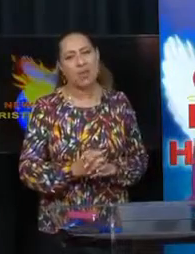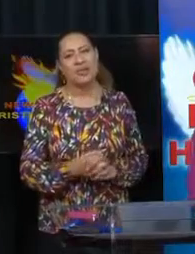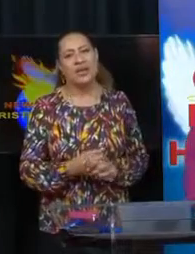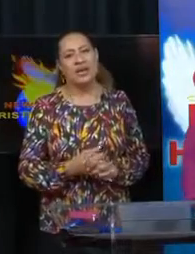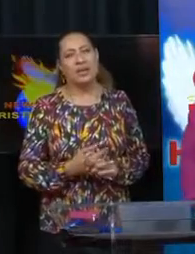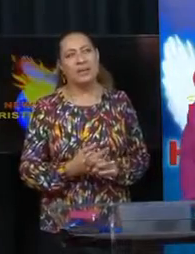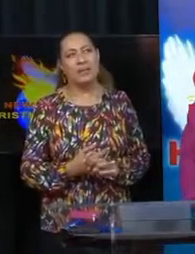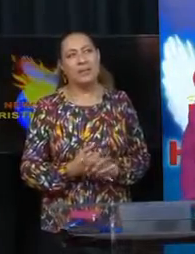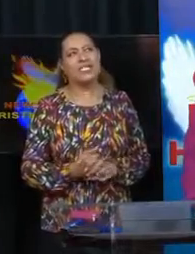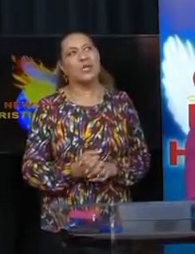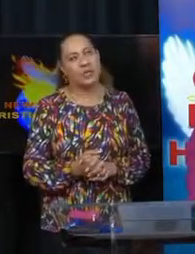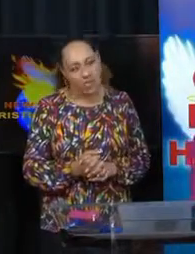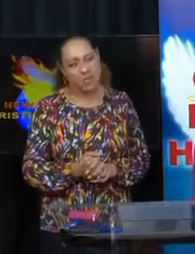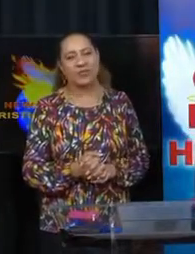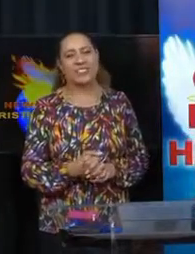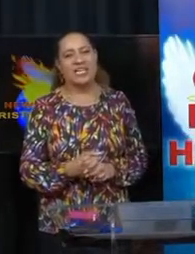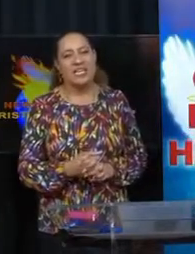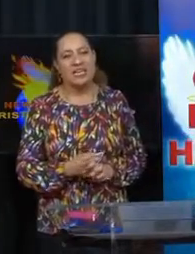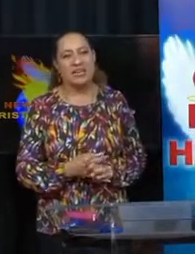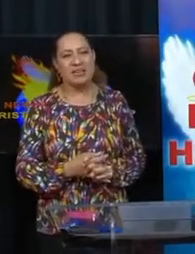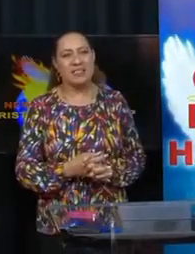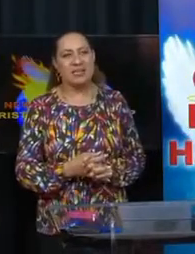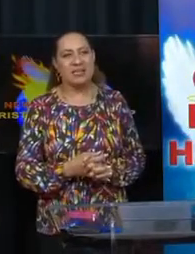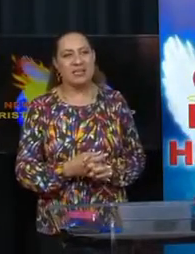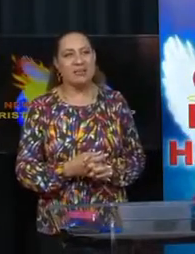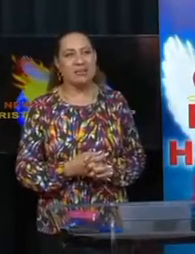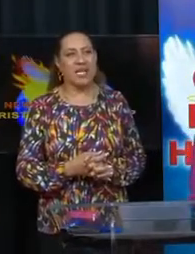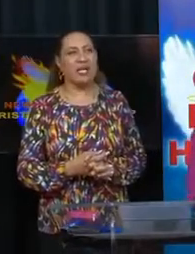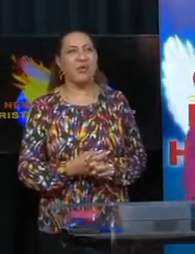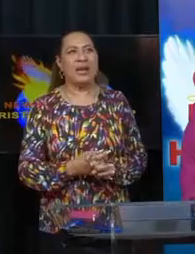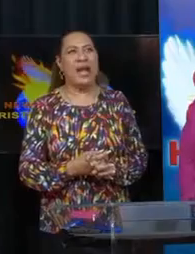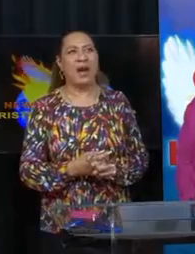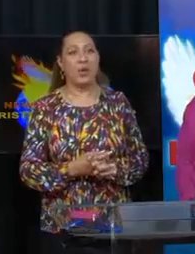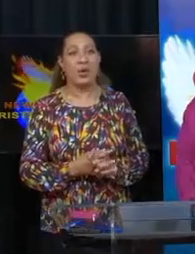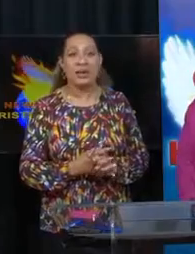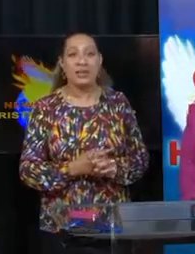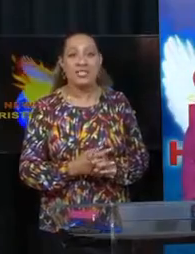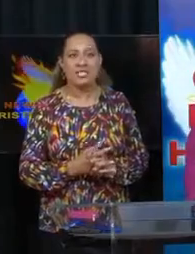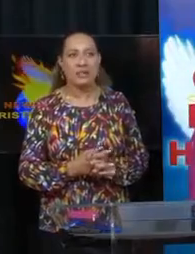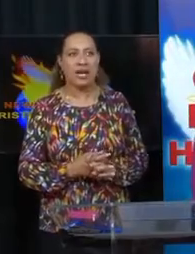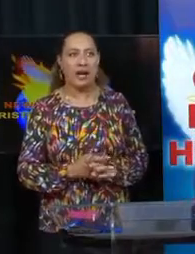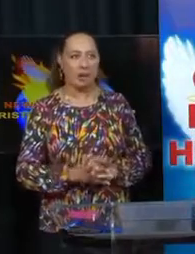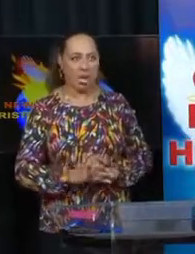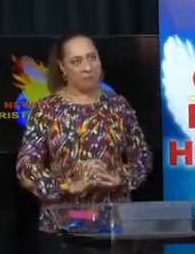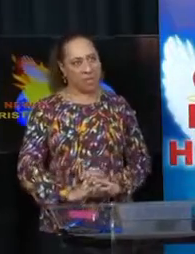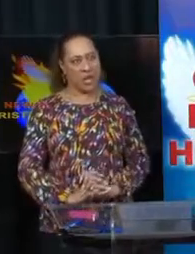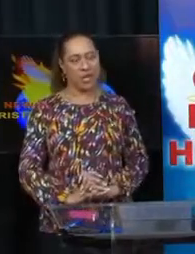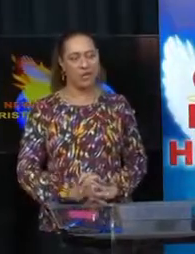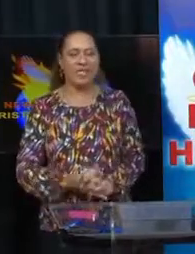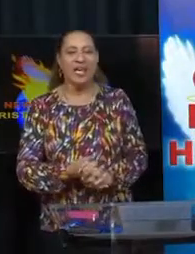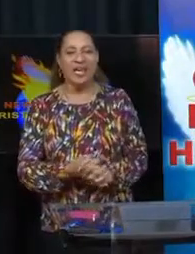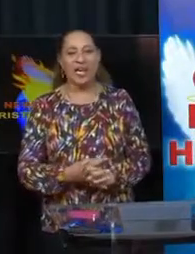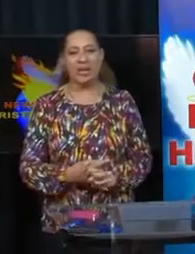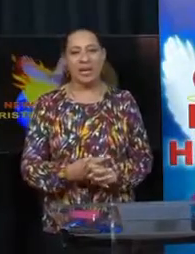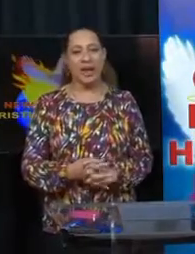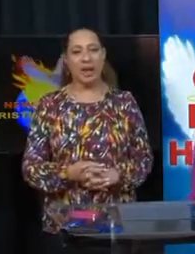its own issues and No matter how good it looks no matter how happy they look and no matter how